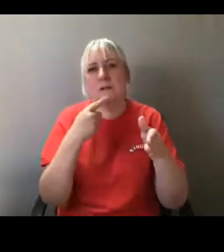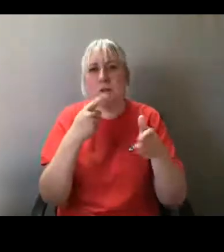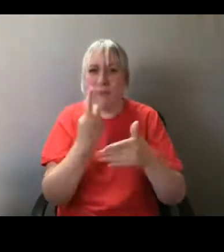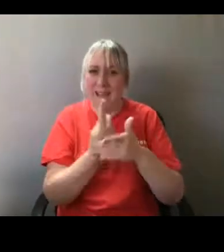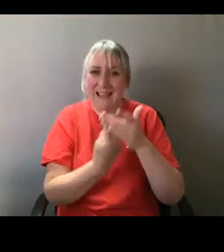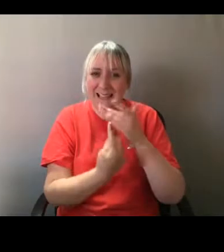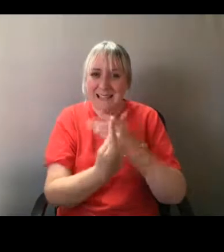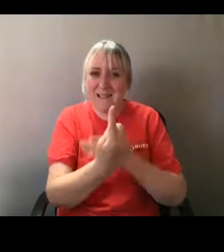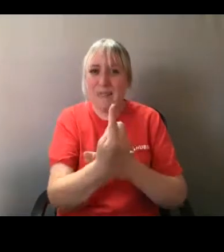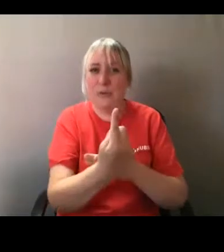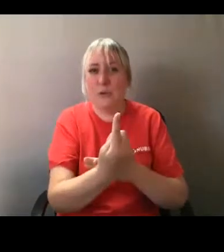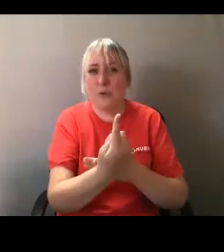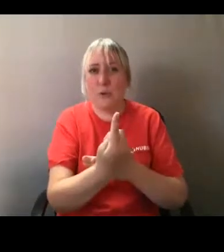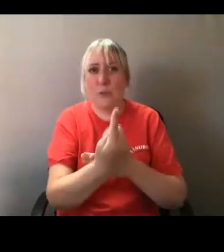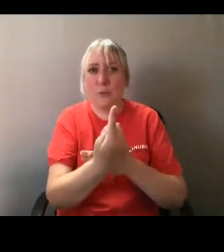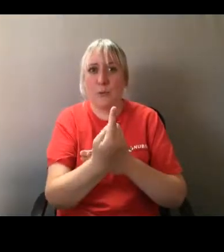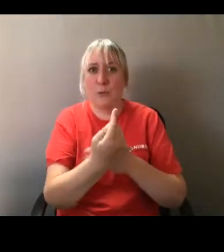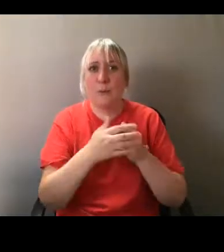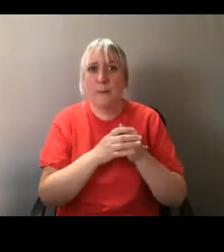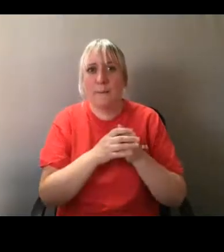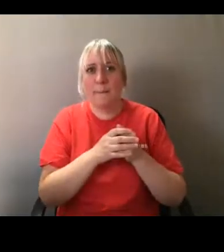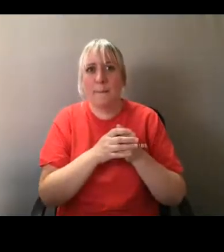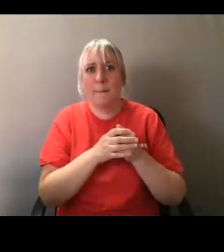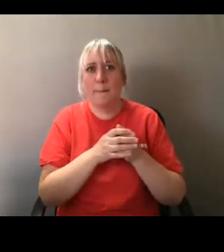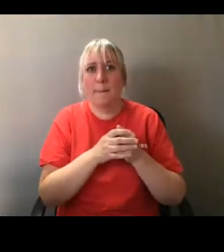to the way